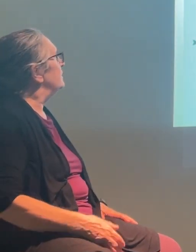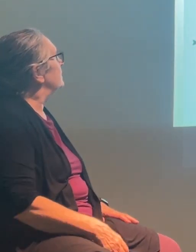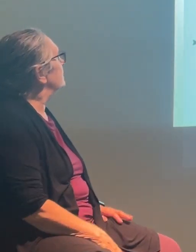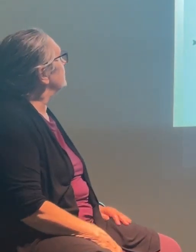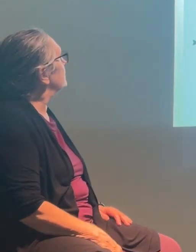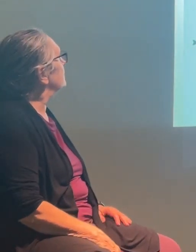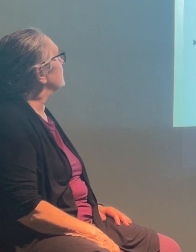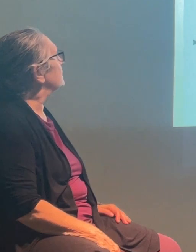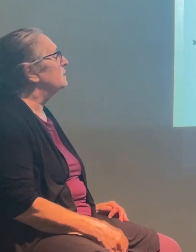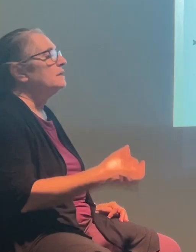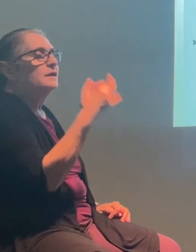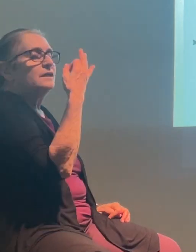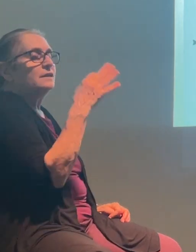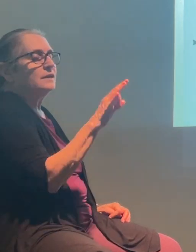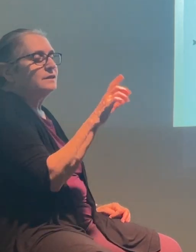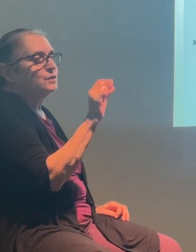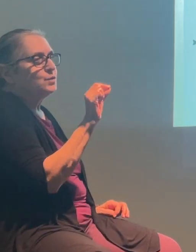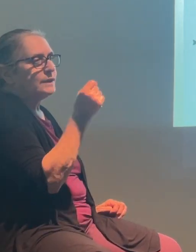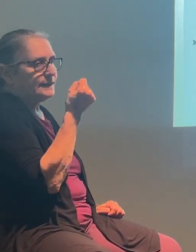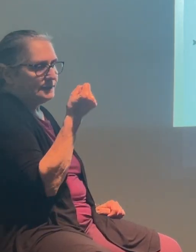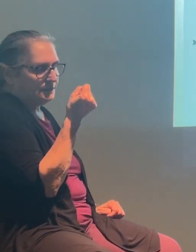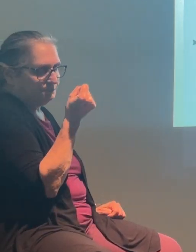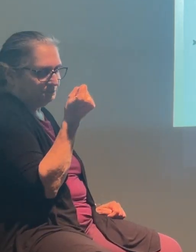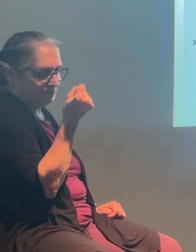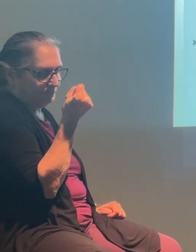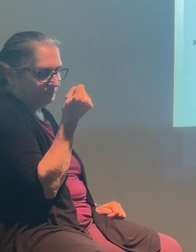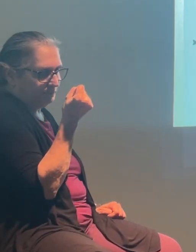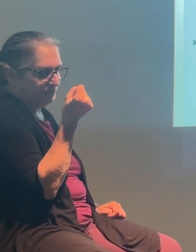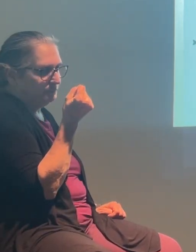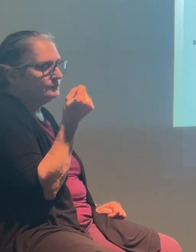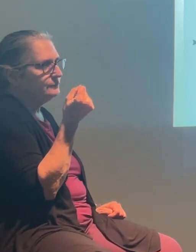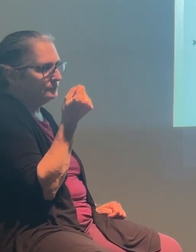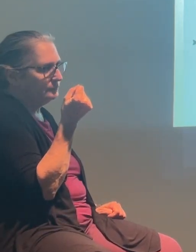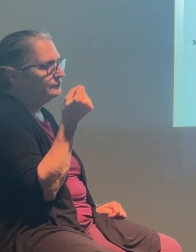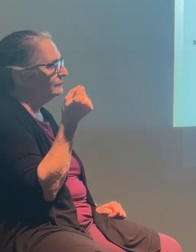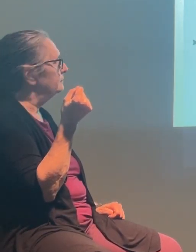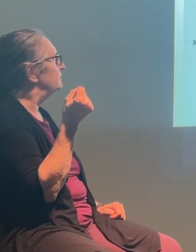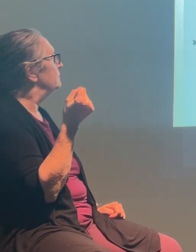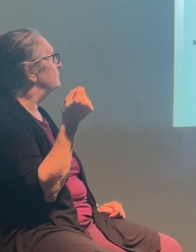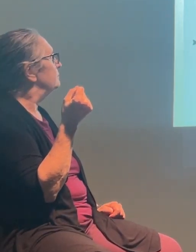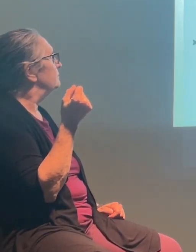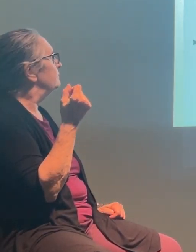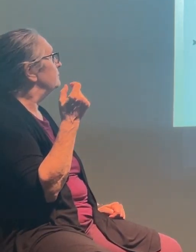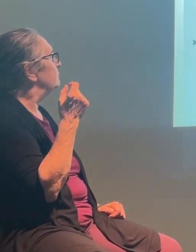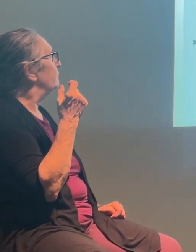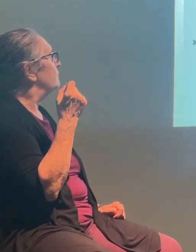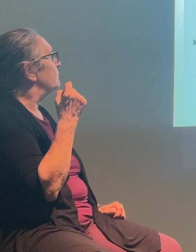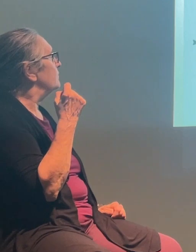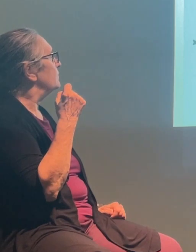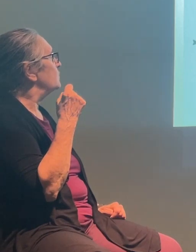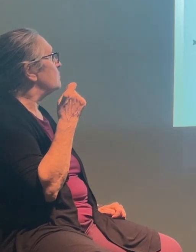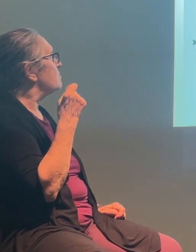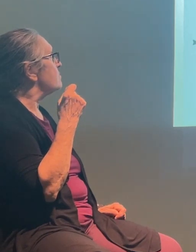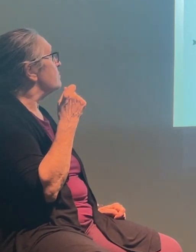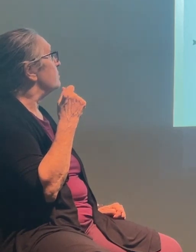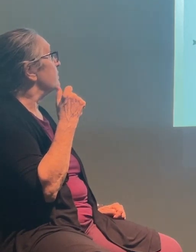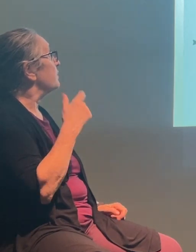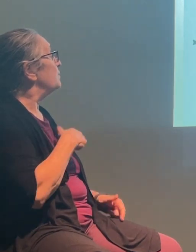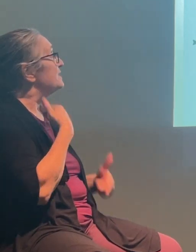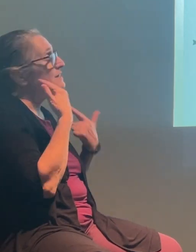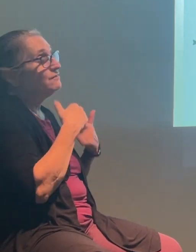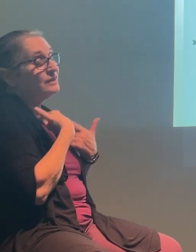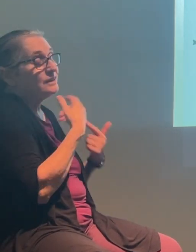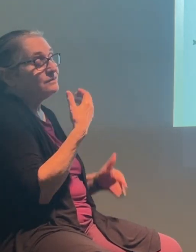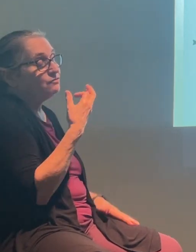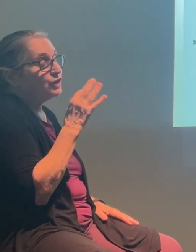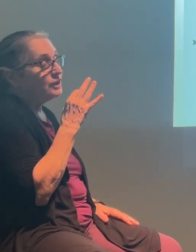So 1920s, he was living in France, was having issues. So Boulangy is